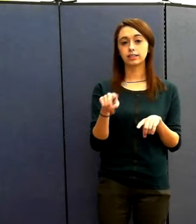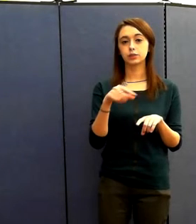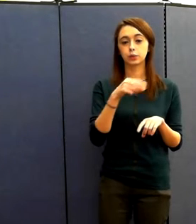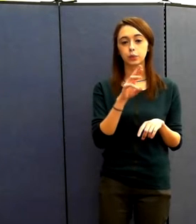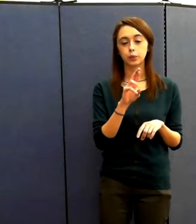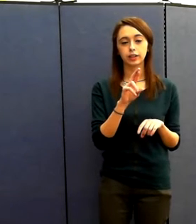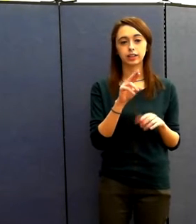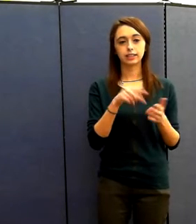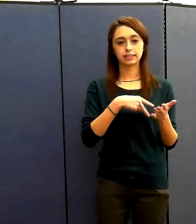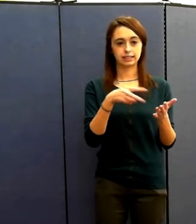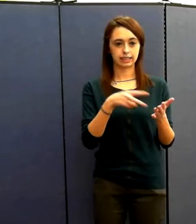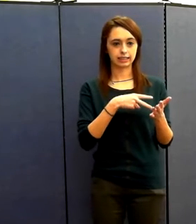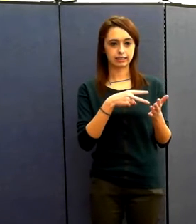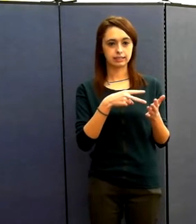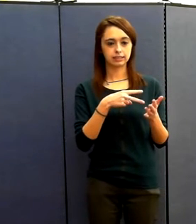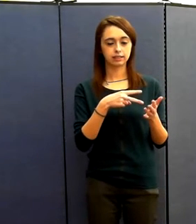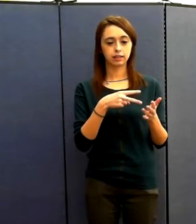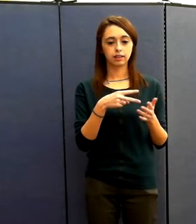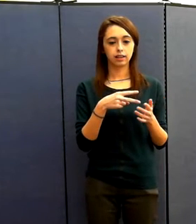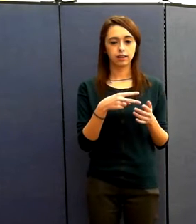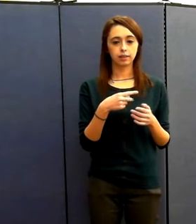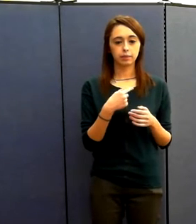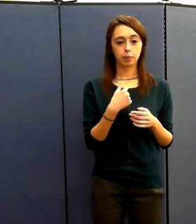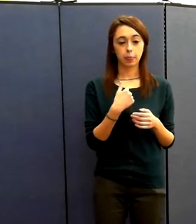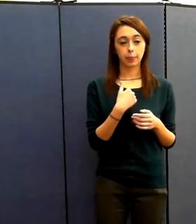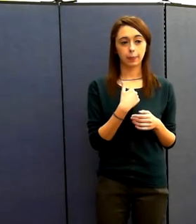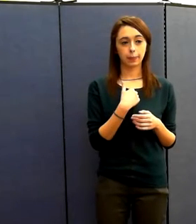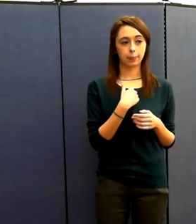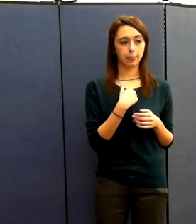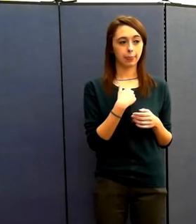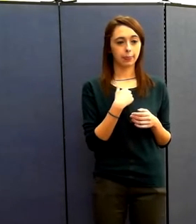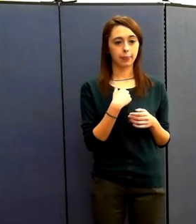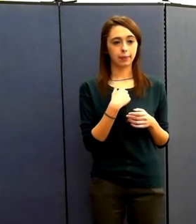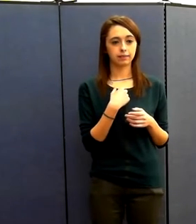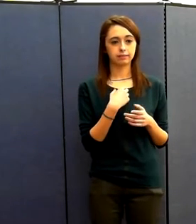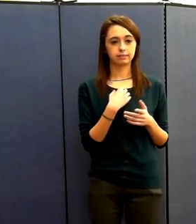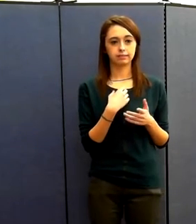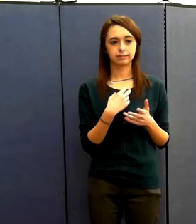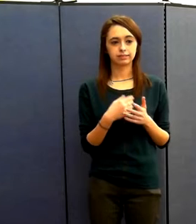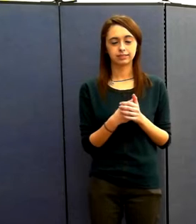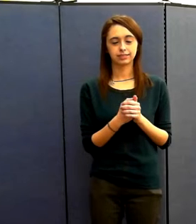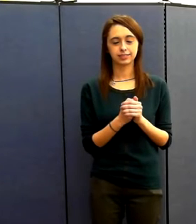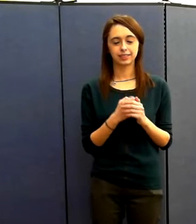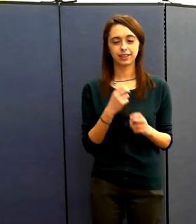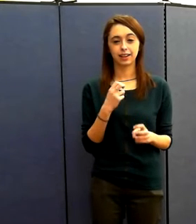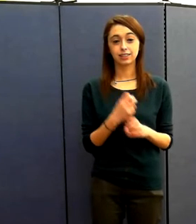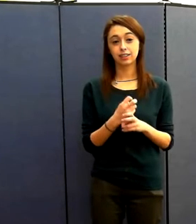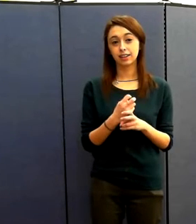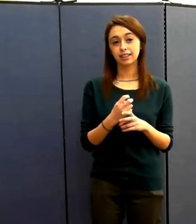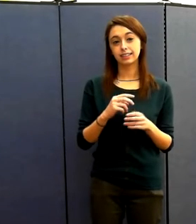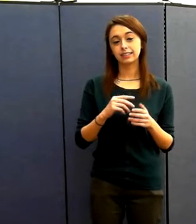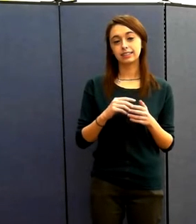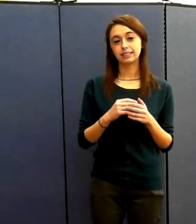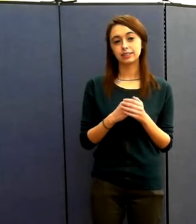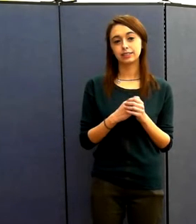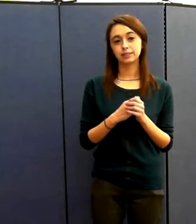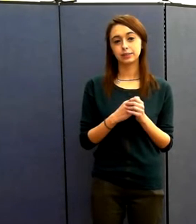grabbed a lot by queer people. That's hard to deal with in spaces that are supposed to be queer spaces, that are supposed